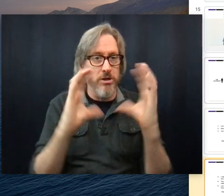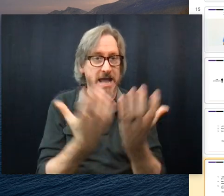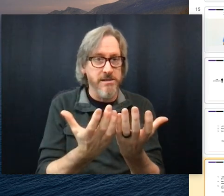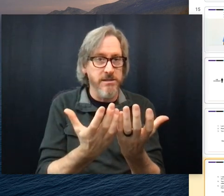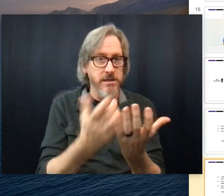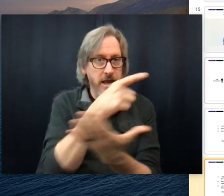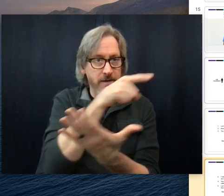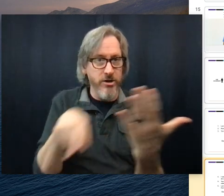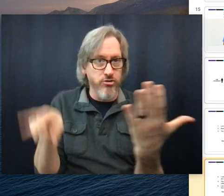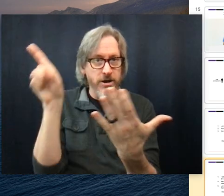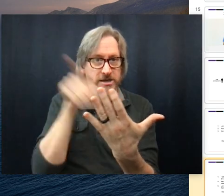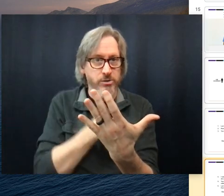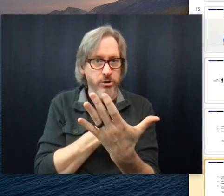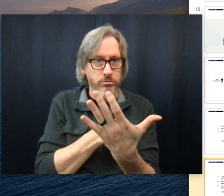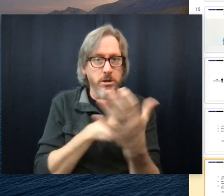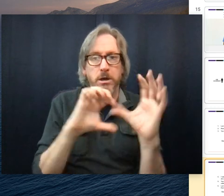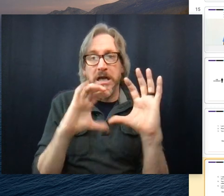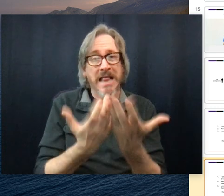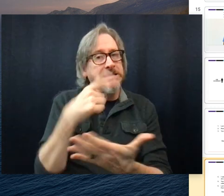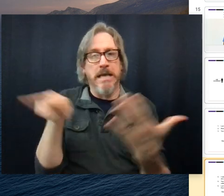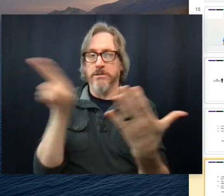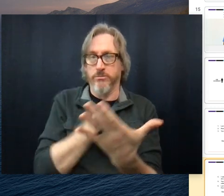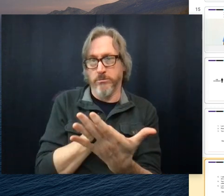So class, and then draw next through.